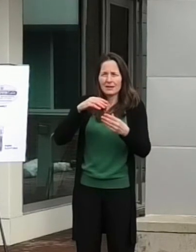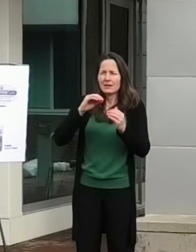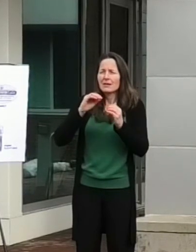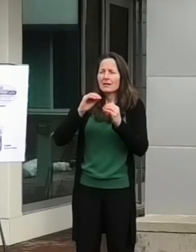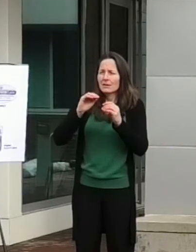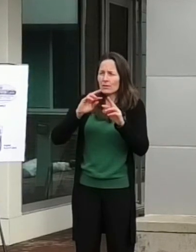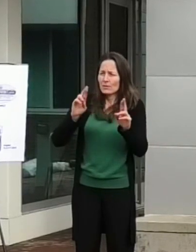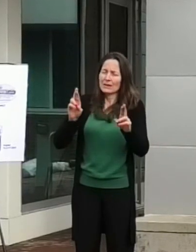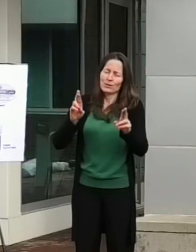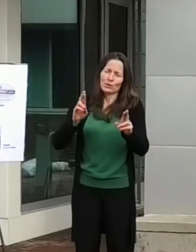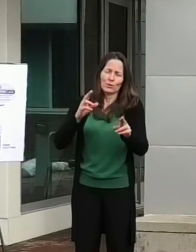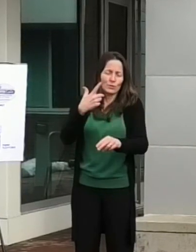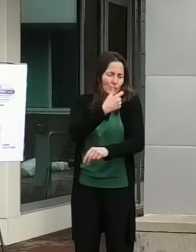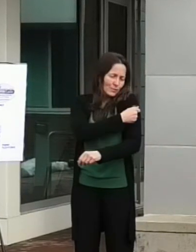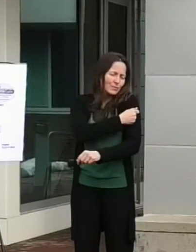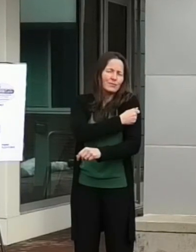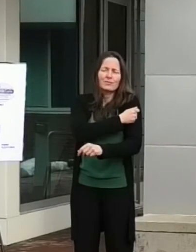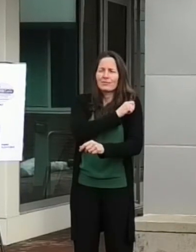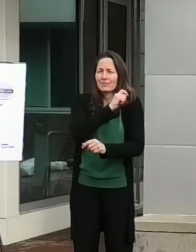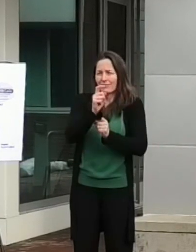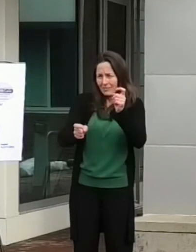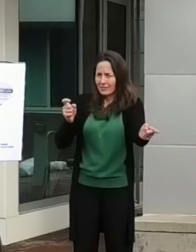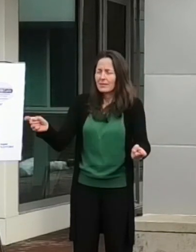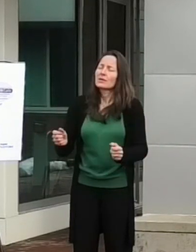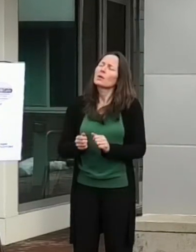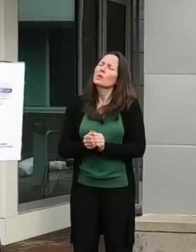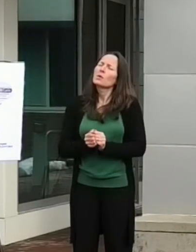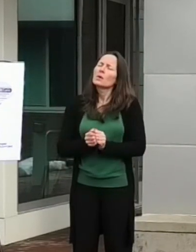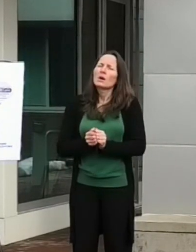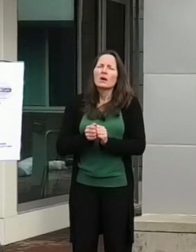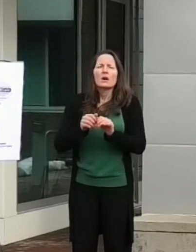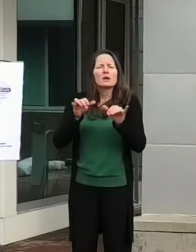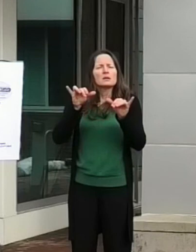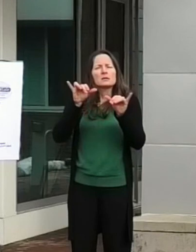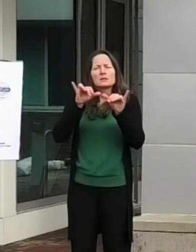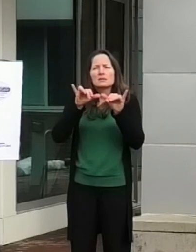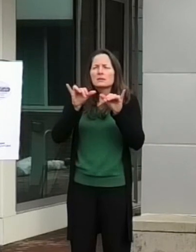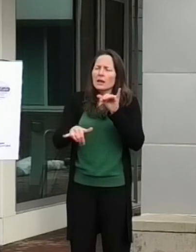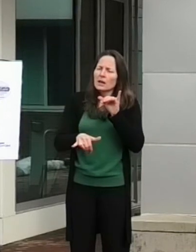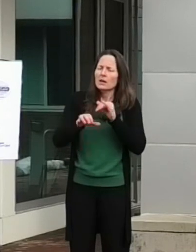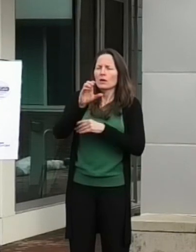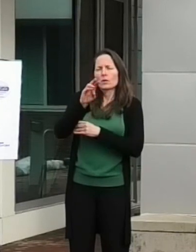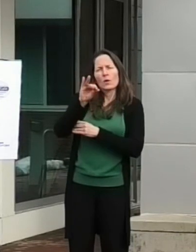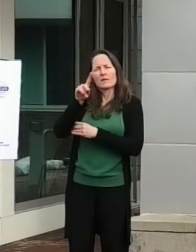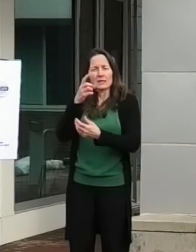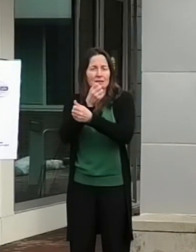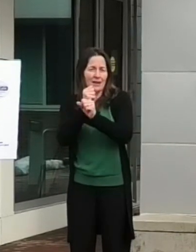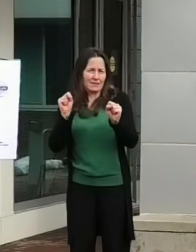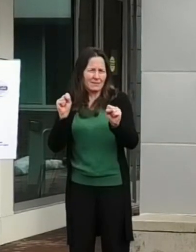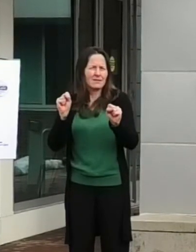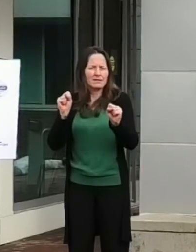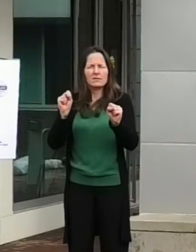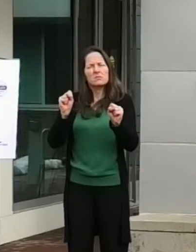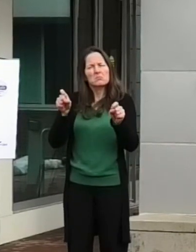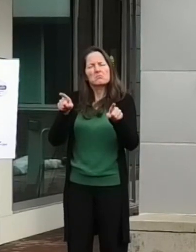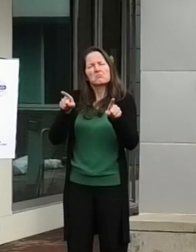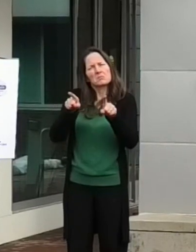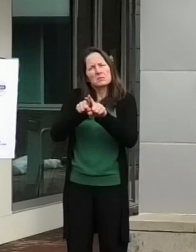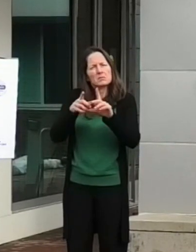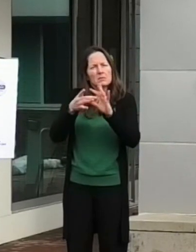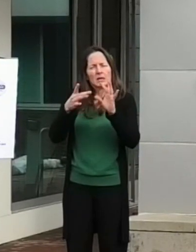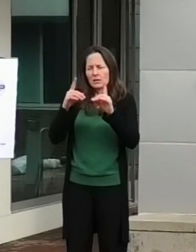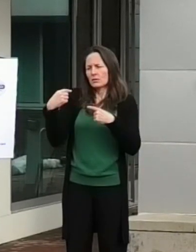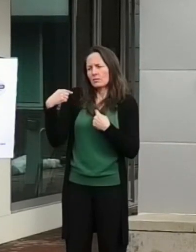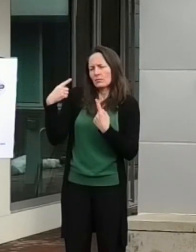StayCOVIDSafe campaign provides a fresh look to the messaging we already know, but is at the center of keeping